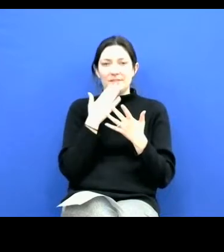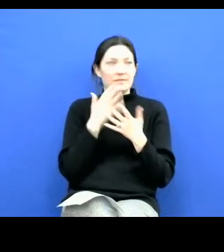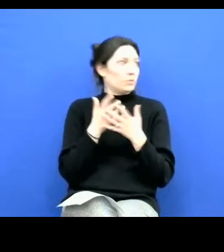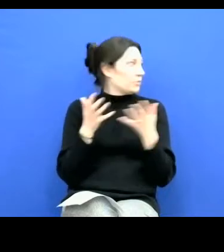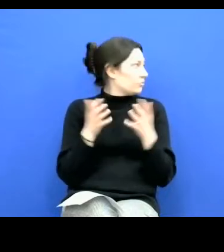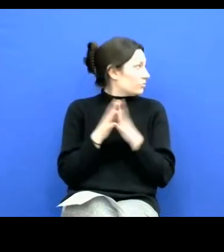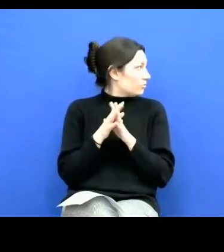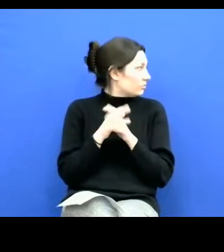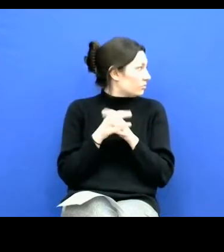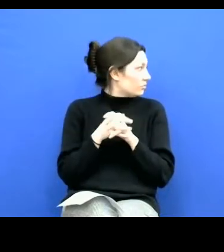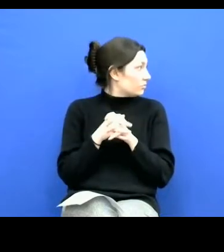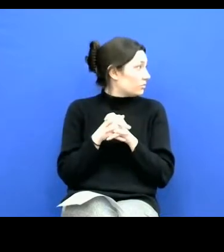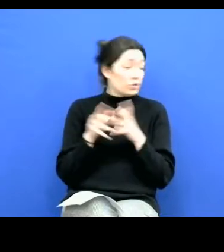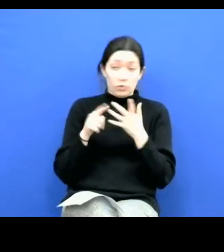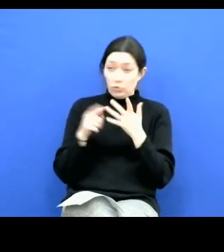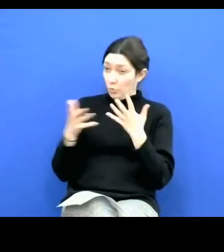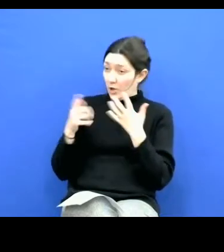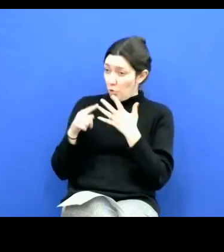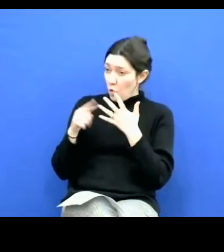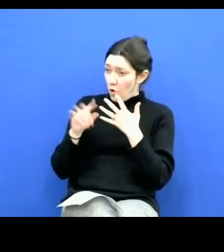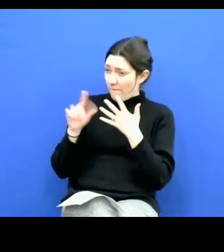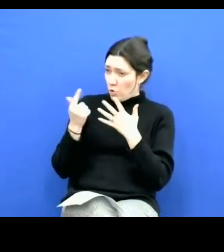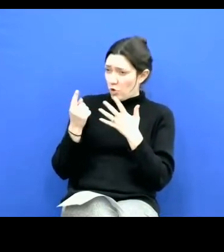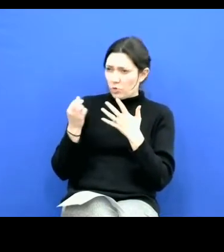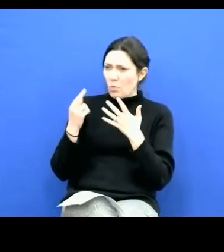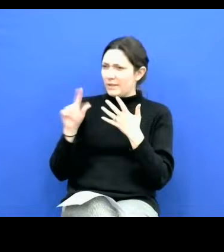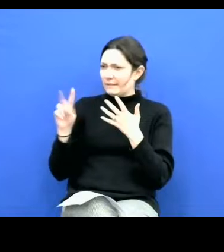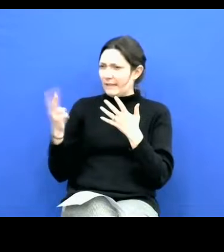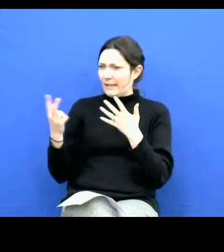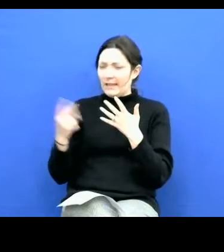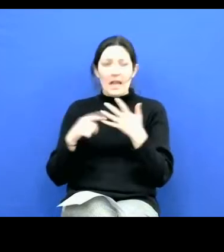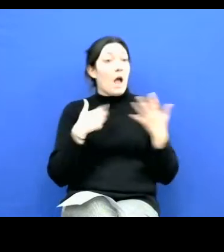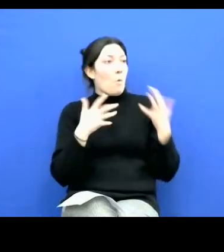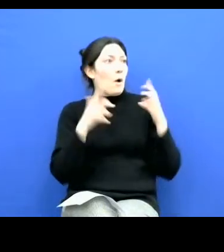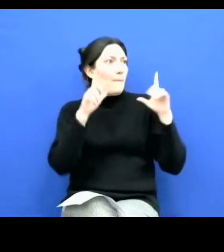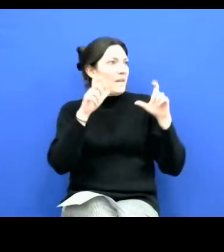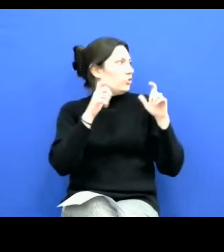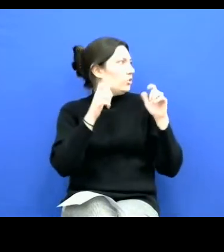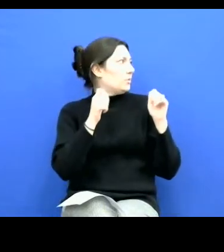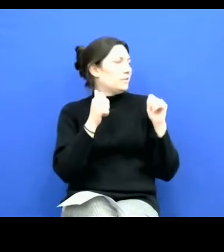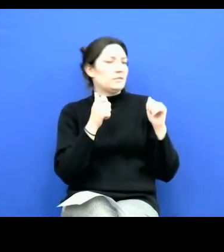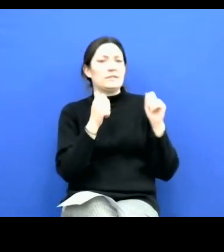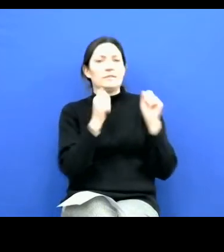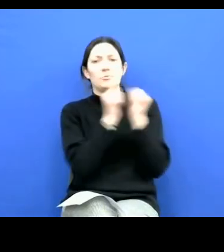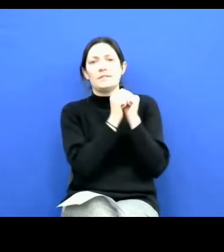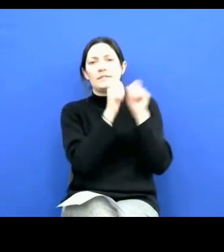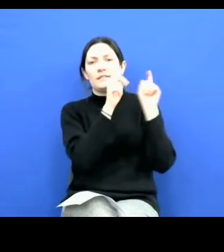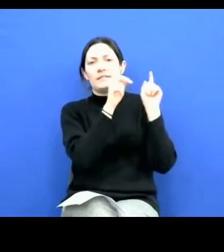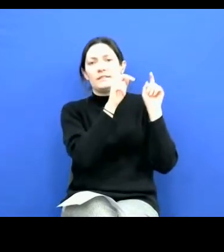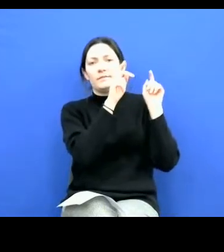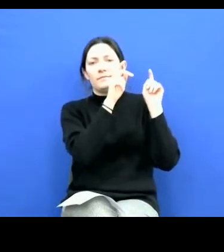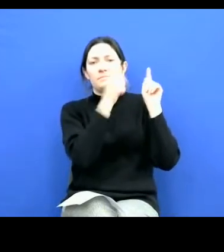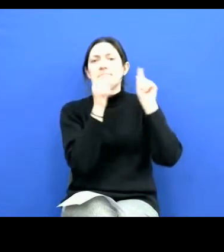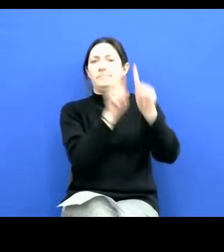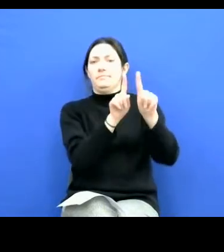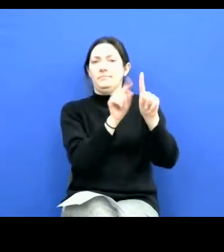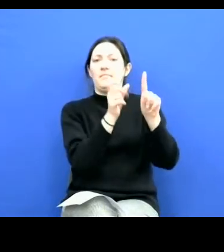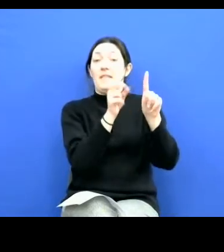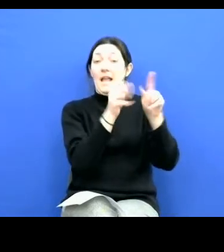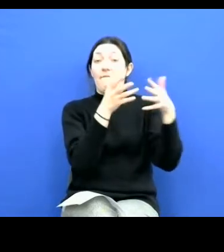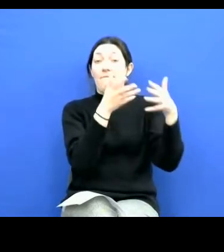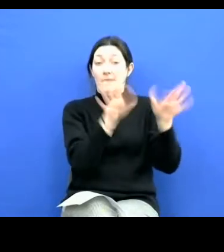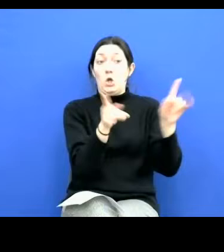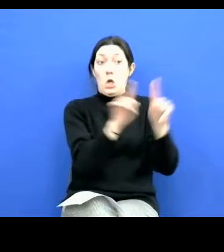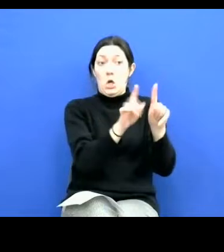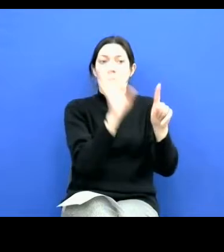do we want to do Millie first? Oh, okay. I want to do a picture Oh, I'm sorry. for individuals that. Okay. Millie, and then we're gonna do one with the whole